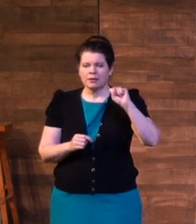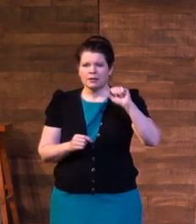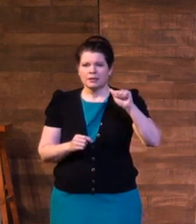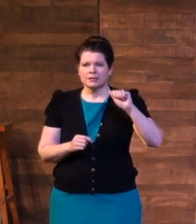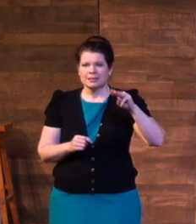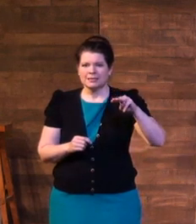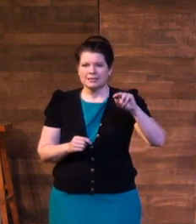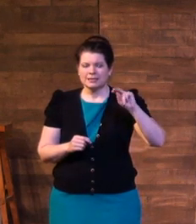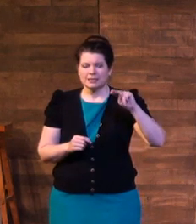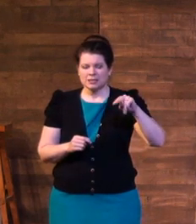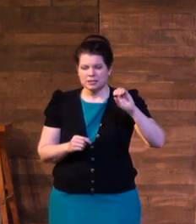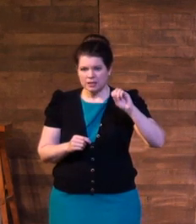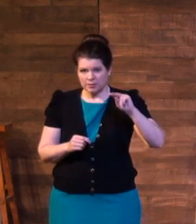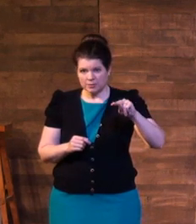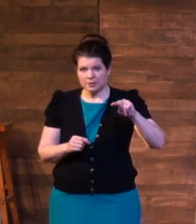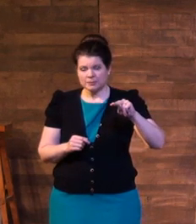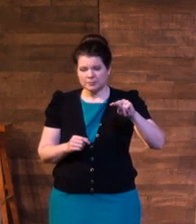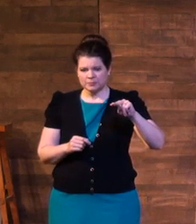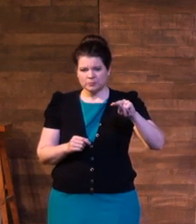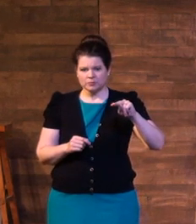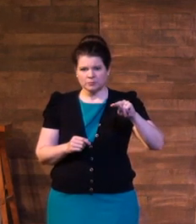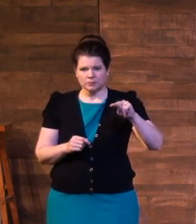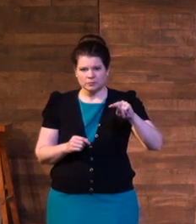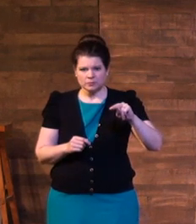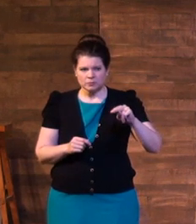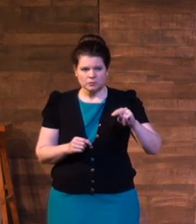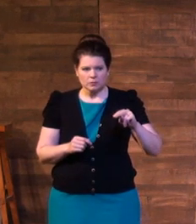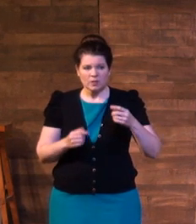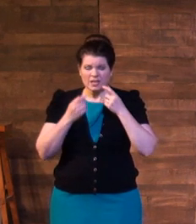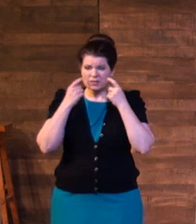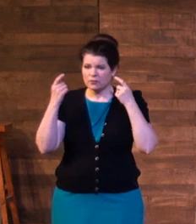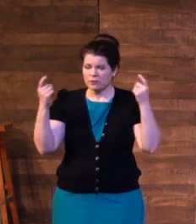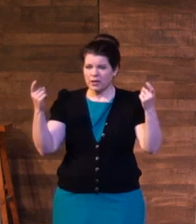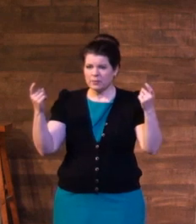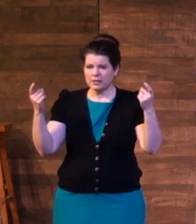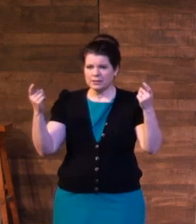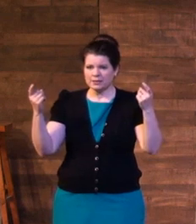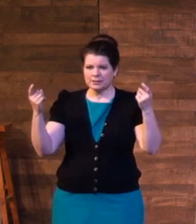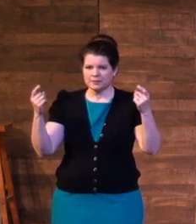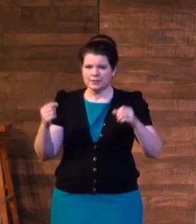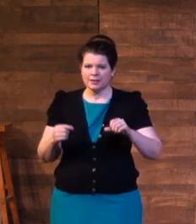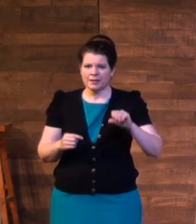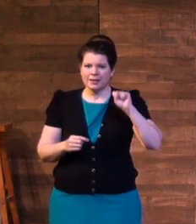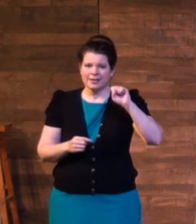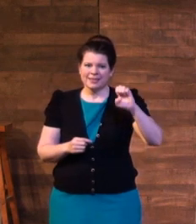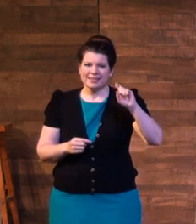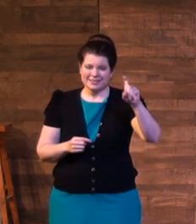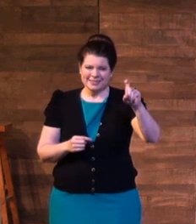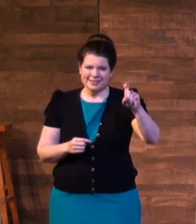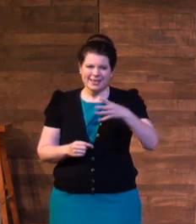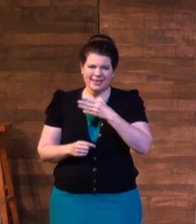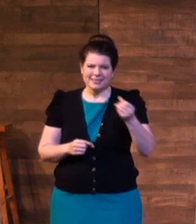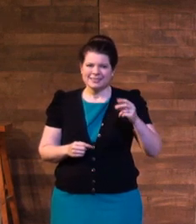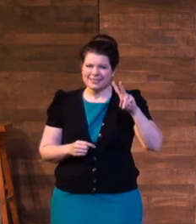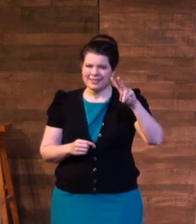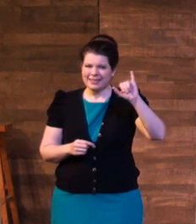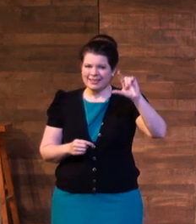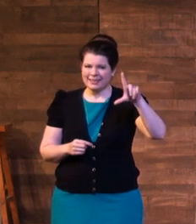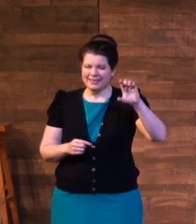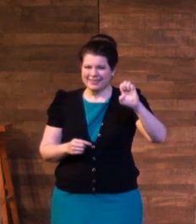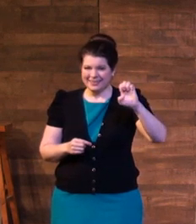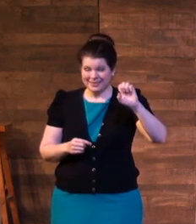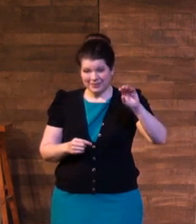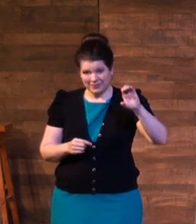him. And I won't read through all that, but sex and violence, that's what happens with Samson. Lots of it.